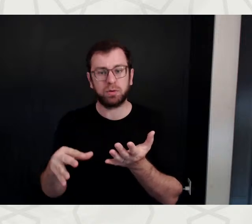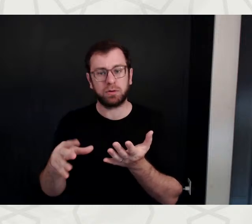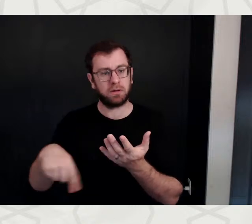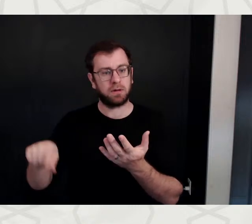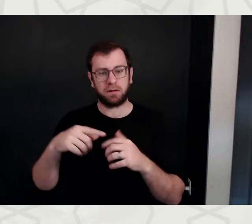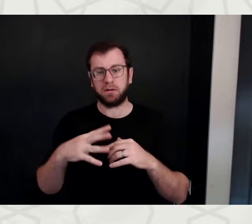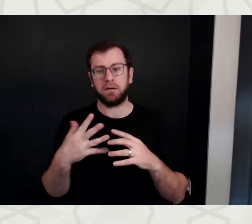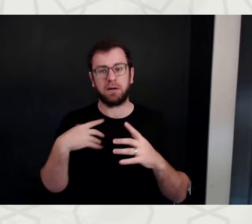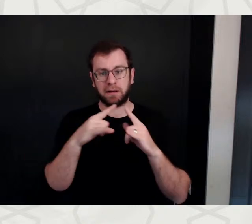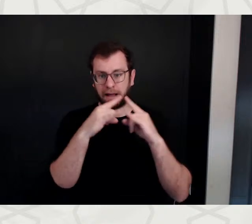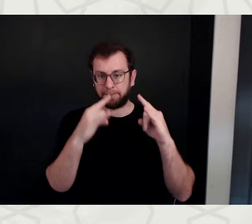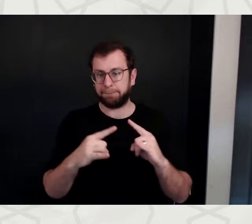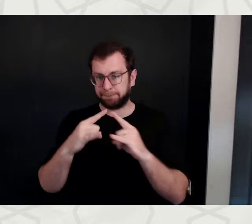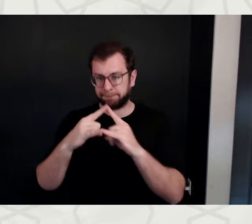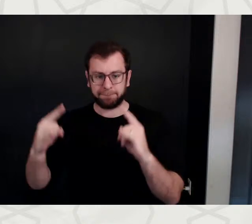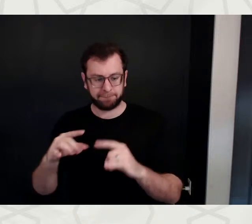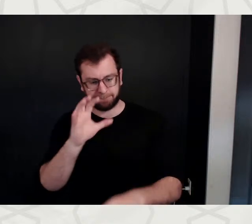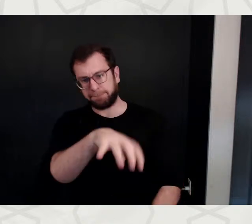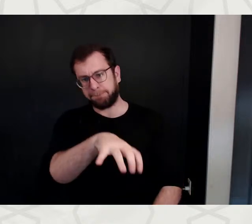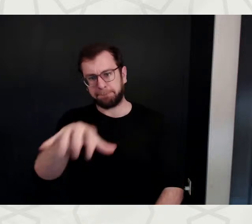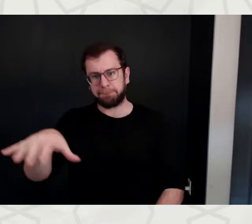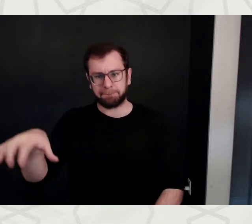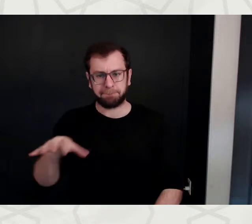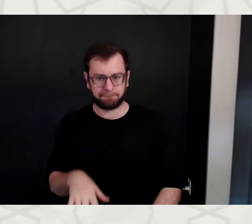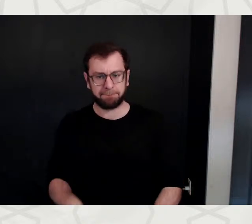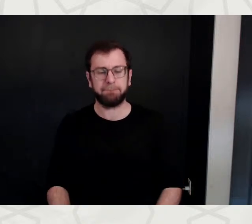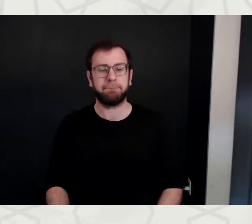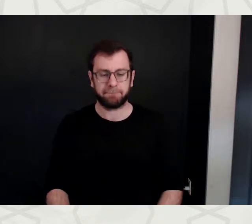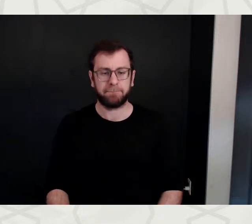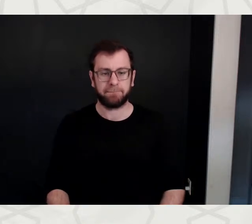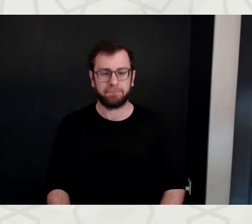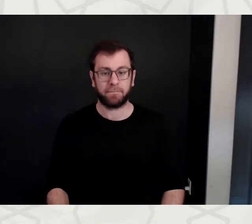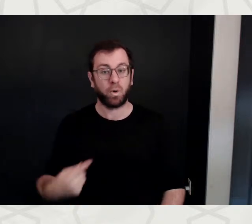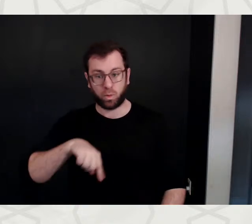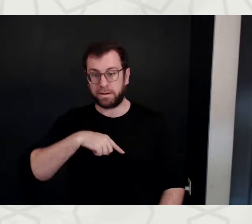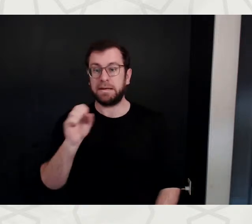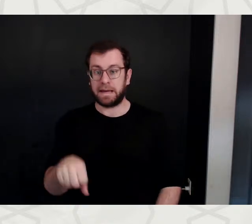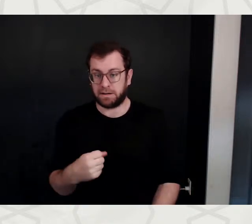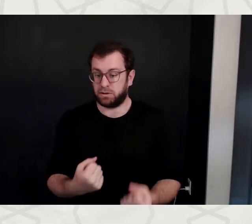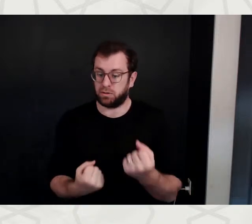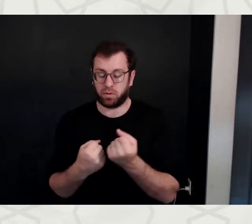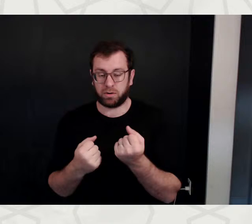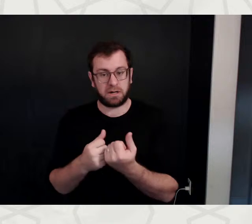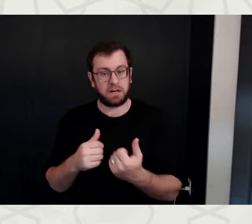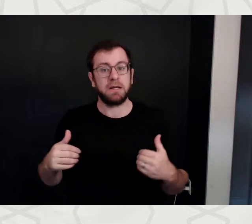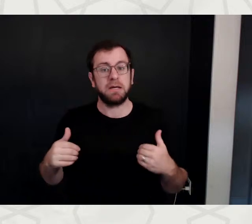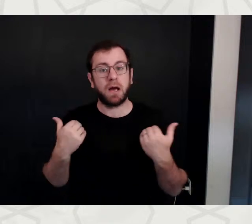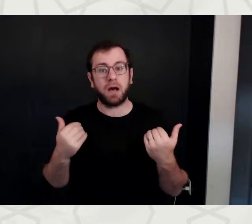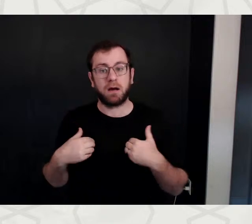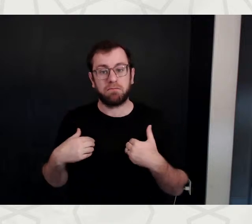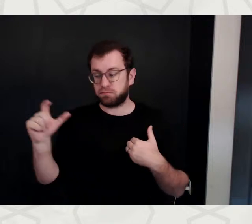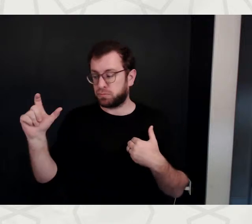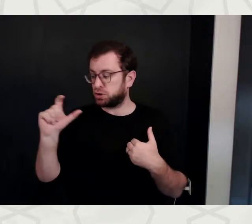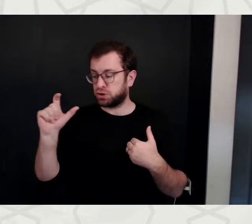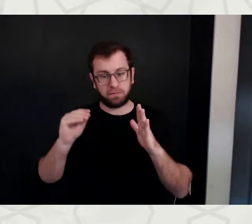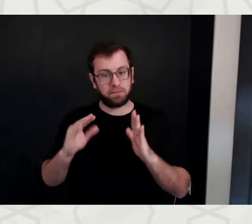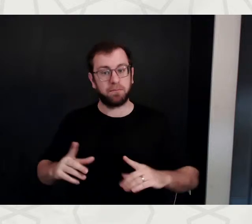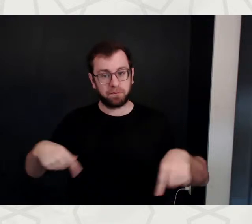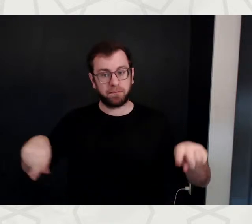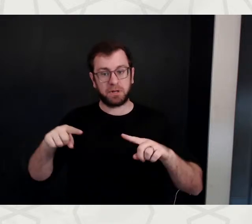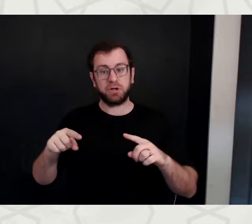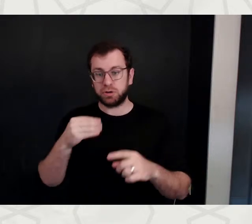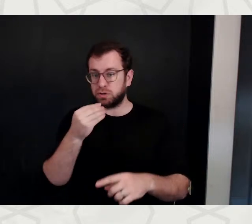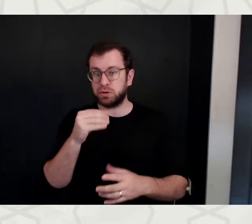encampments. And we can directly support young Muslim students, even their